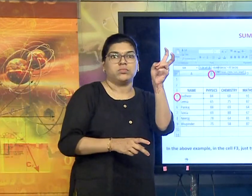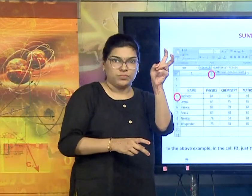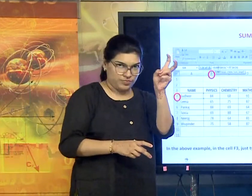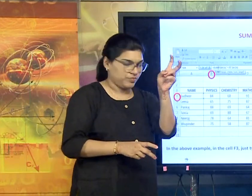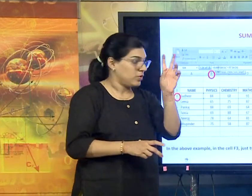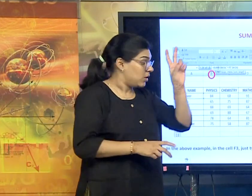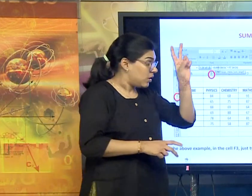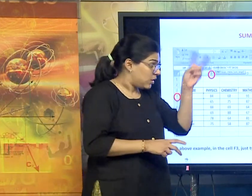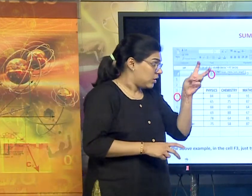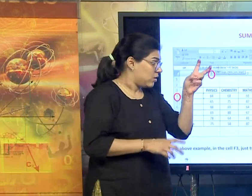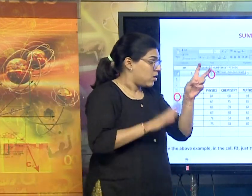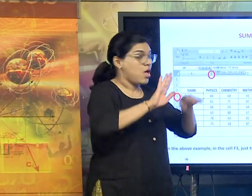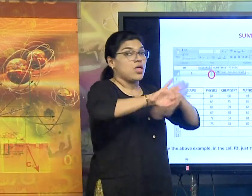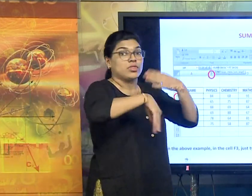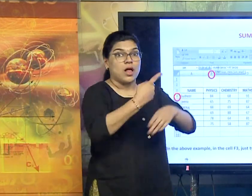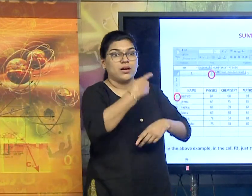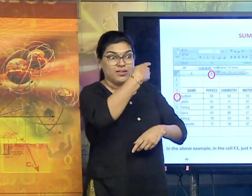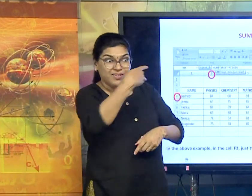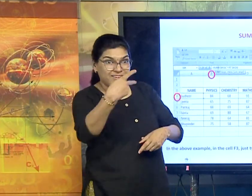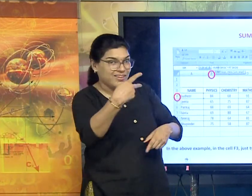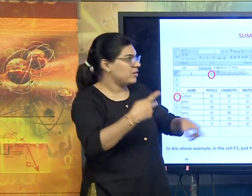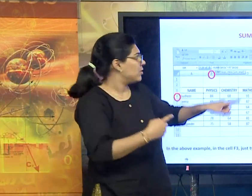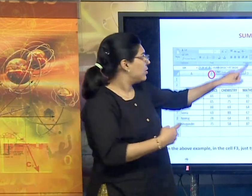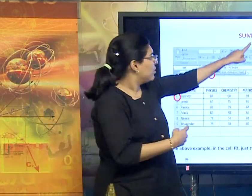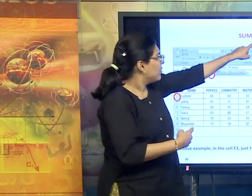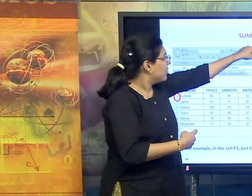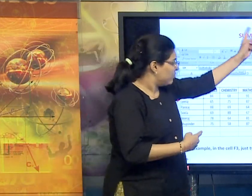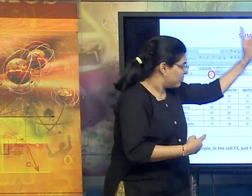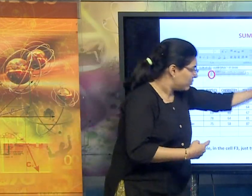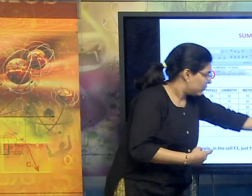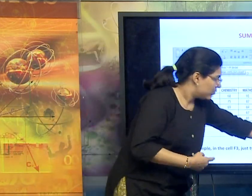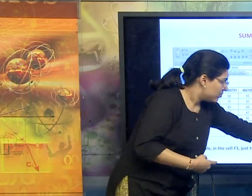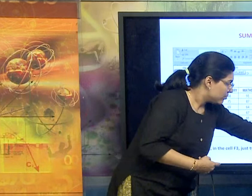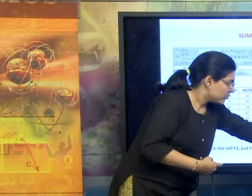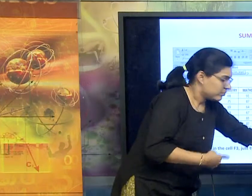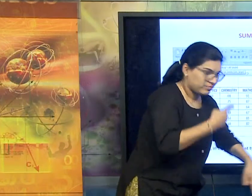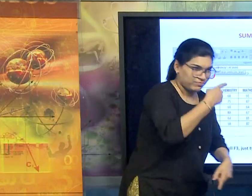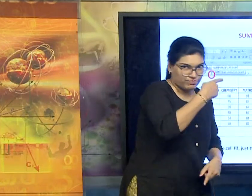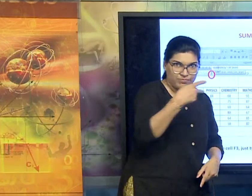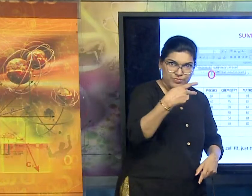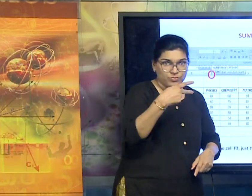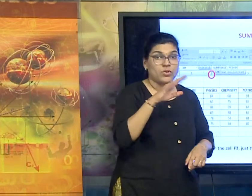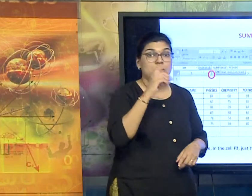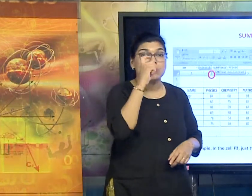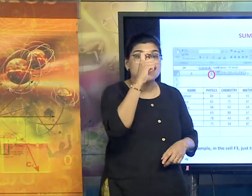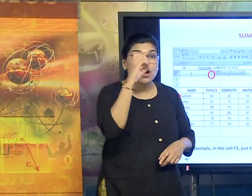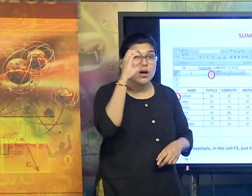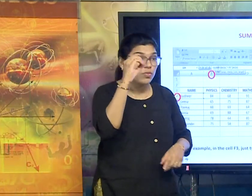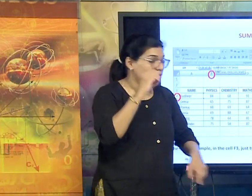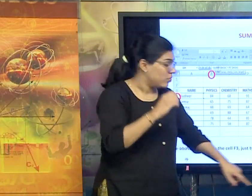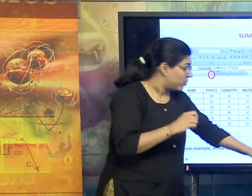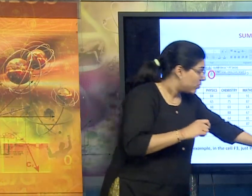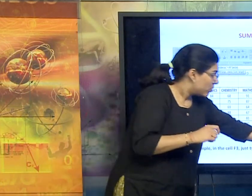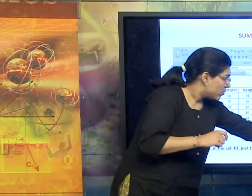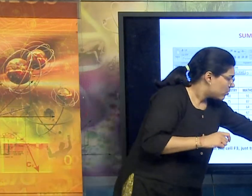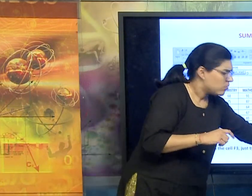last cell and the greater symbol sum if, because it